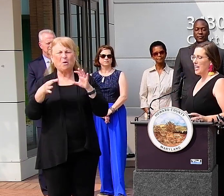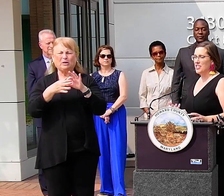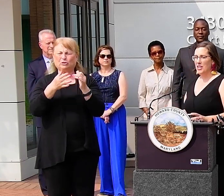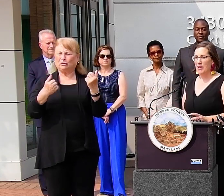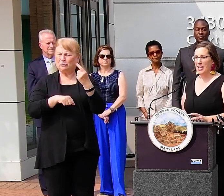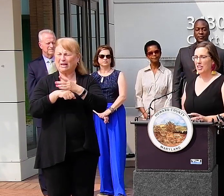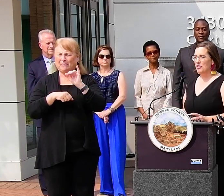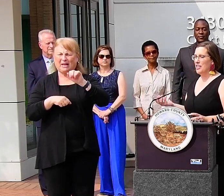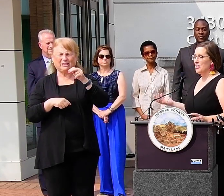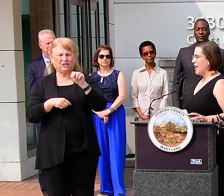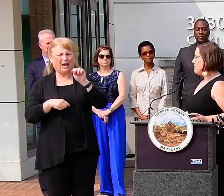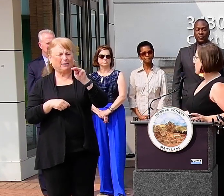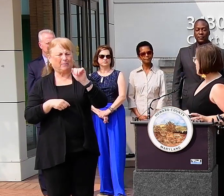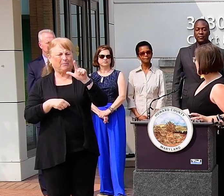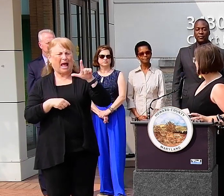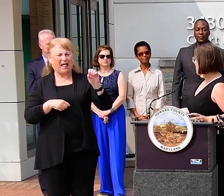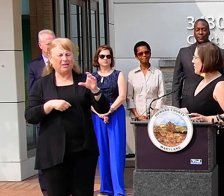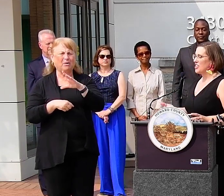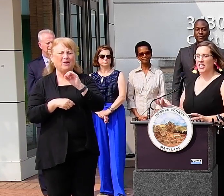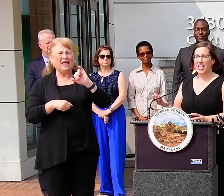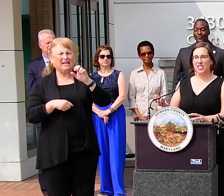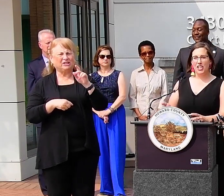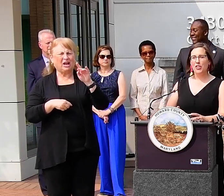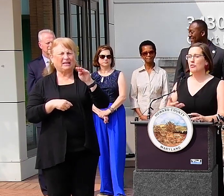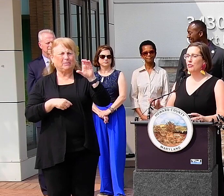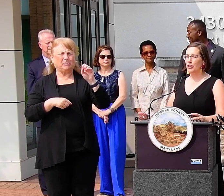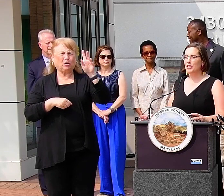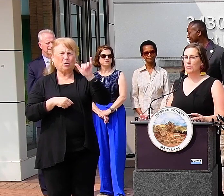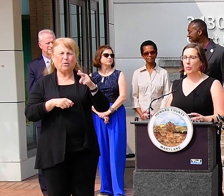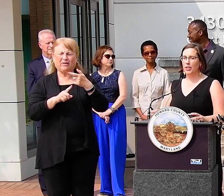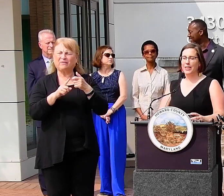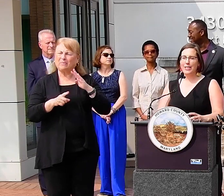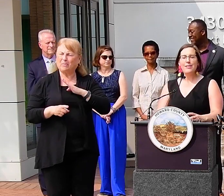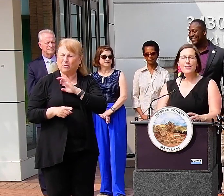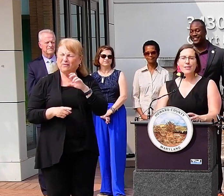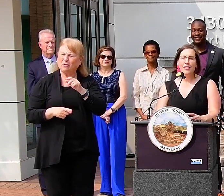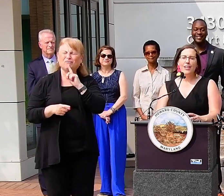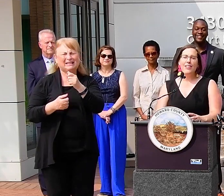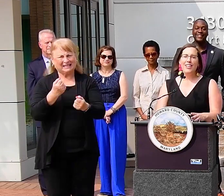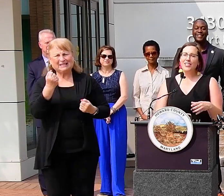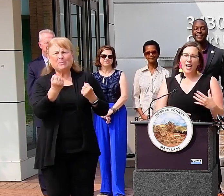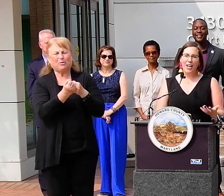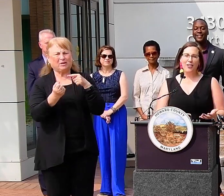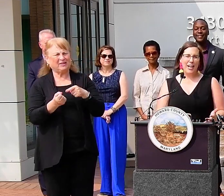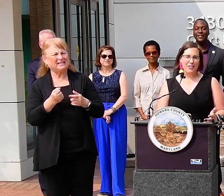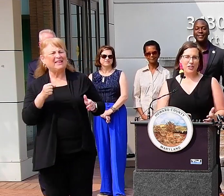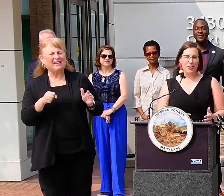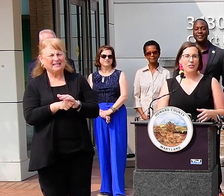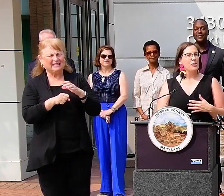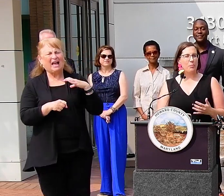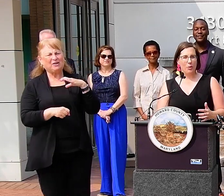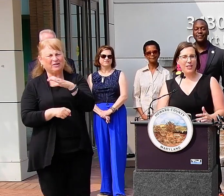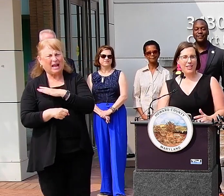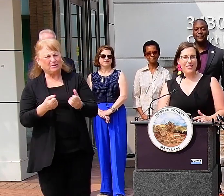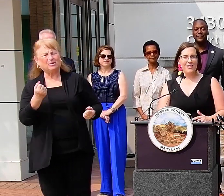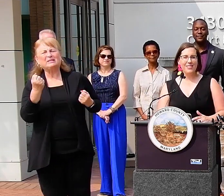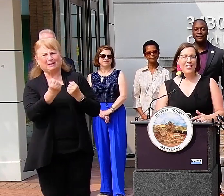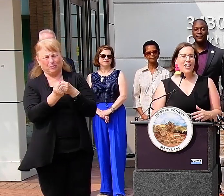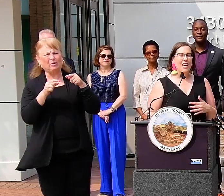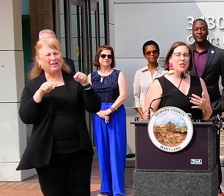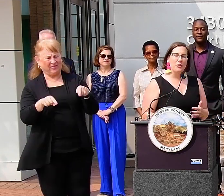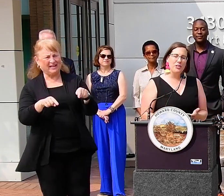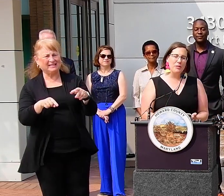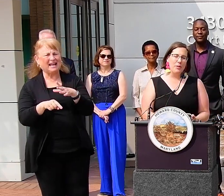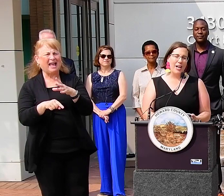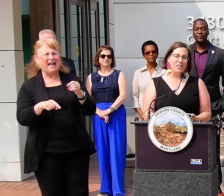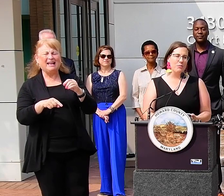today by Jen Mallow and Jackie McCoy from the Board of Education, who fully supported this. The entire council supported this.